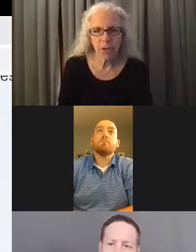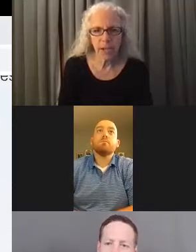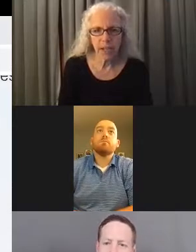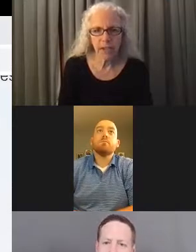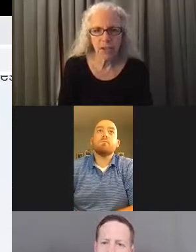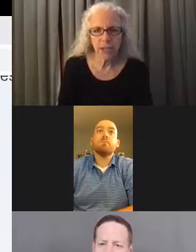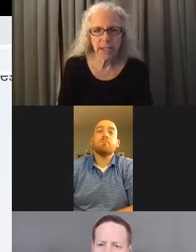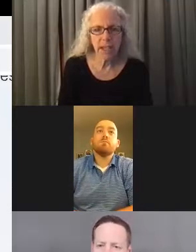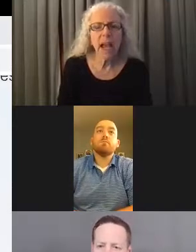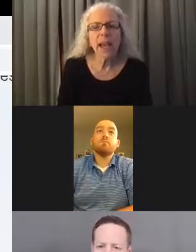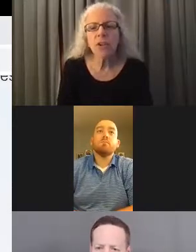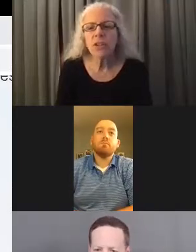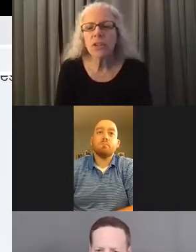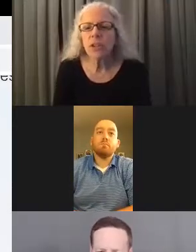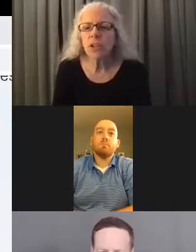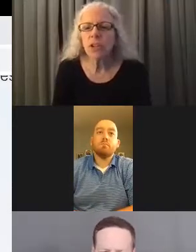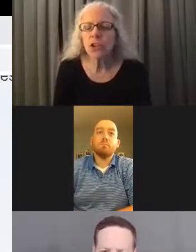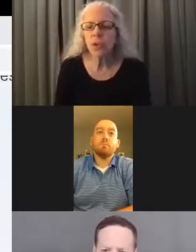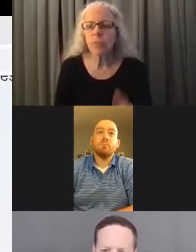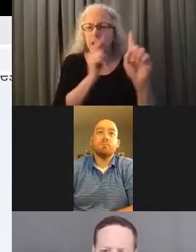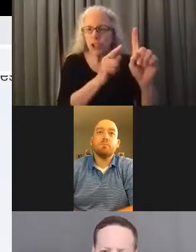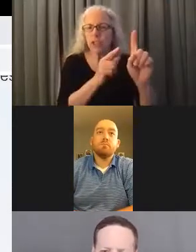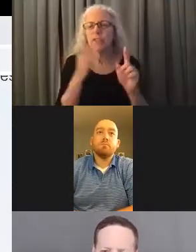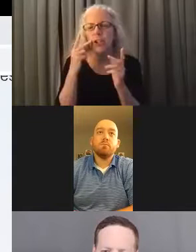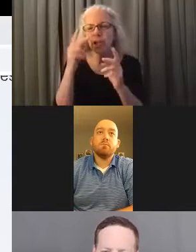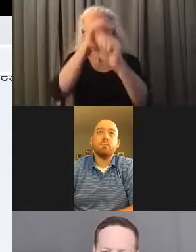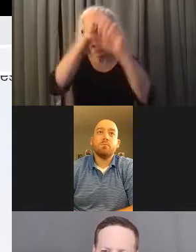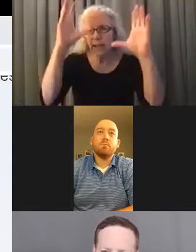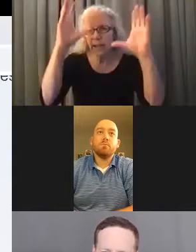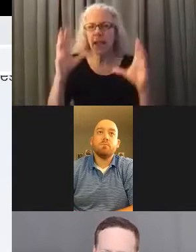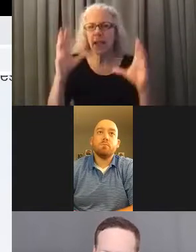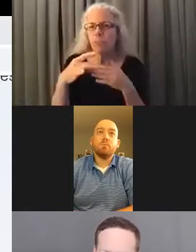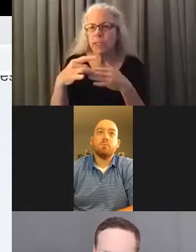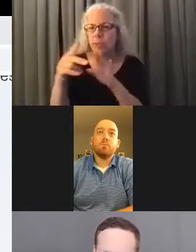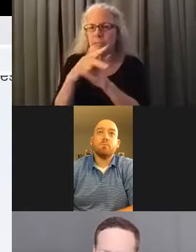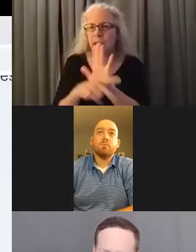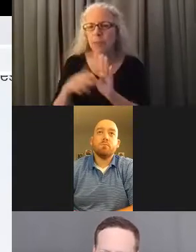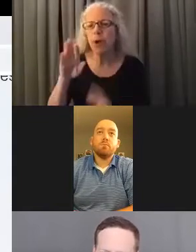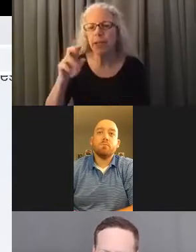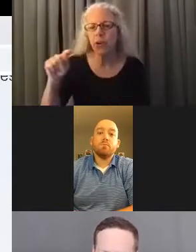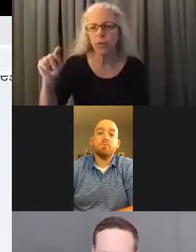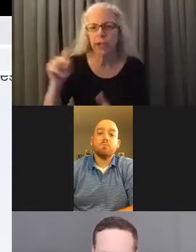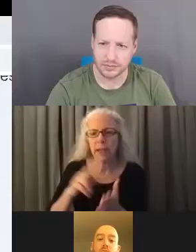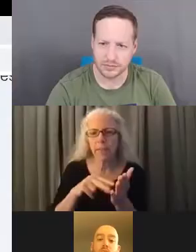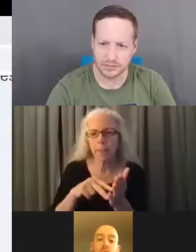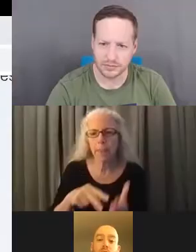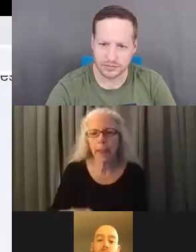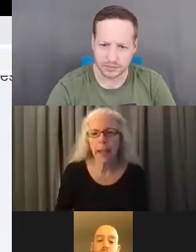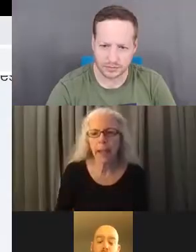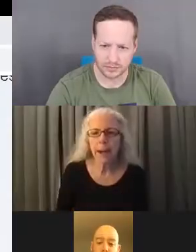Okay, so yes. So the mission, the vision, and the guiding principles, and Brett is going to read them. Oh, okay,